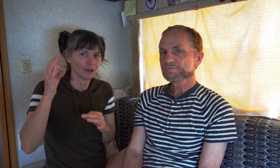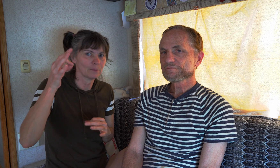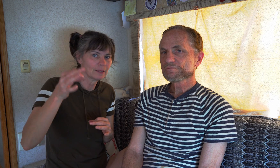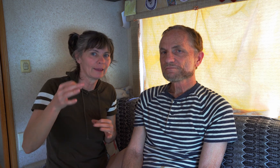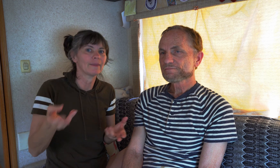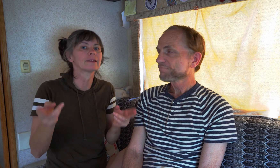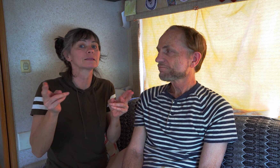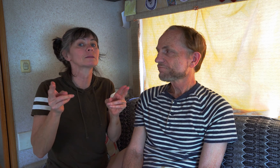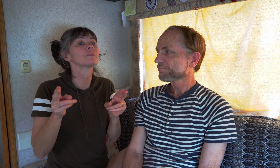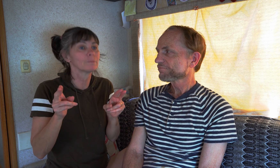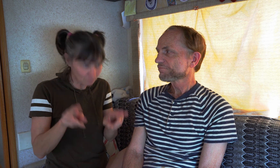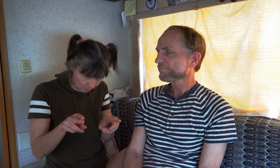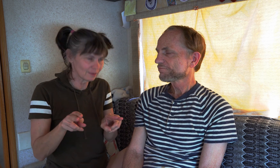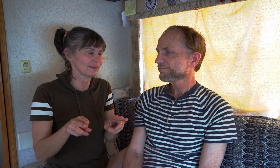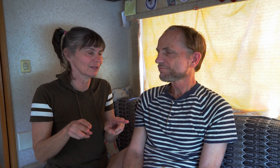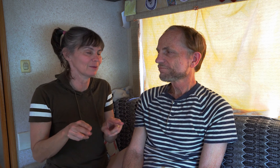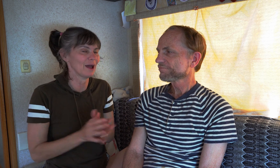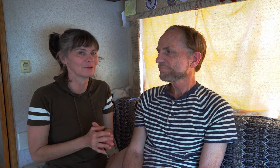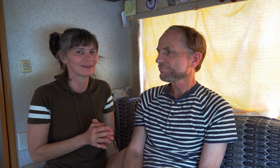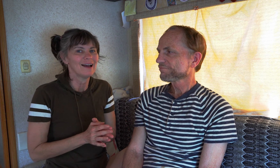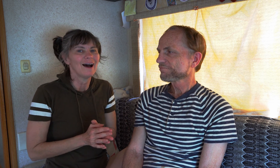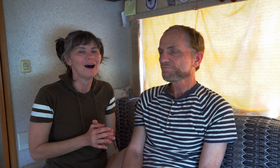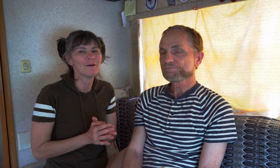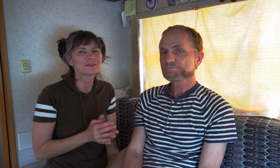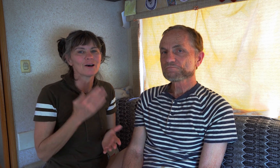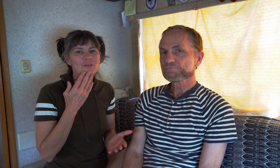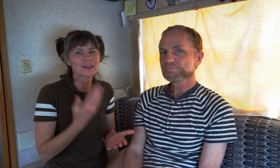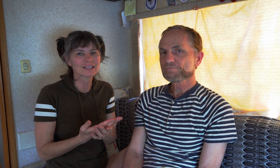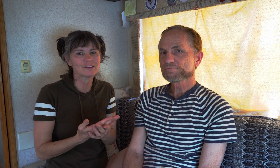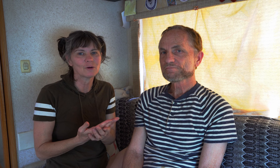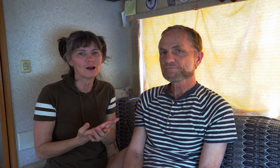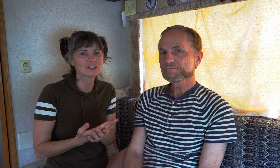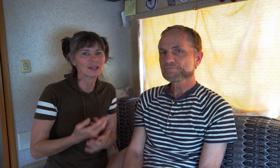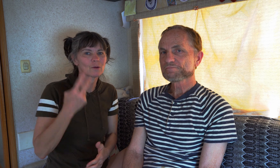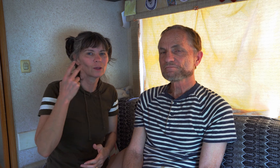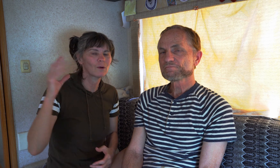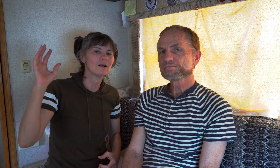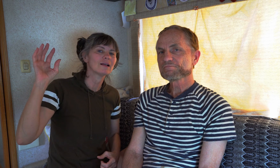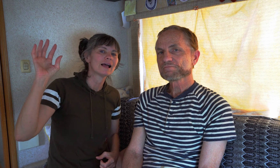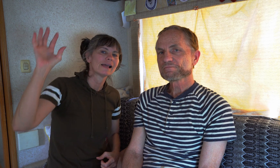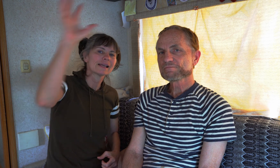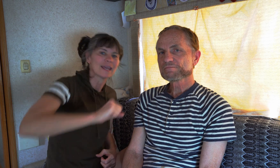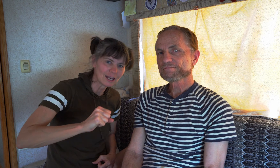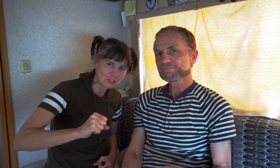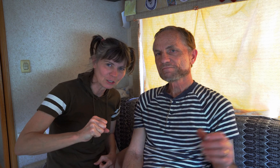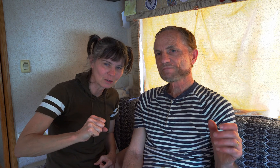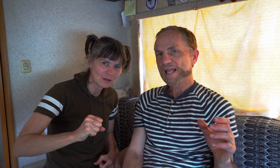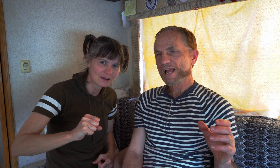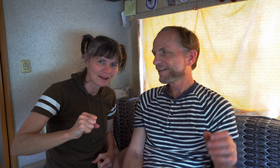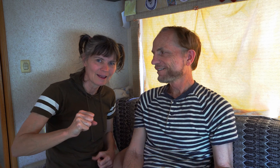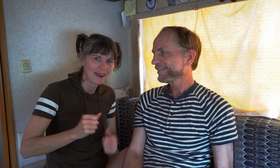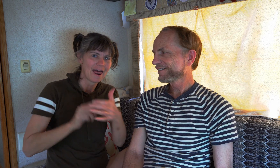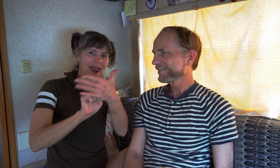is developing and that is more than likely going to be happening. So thanks again for watching, and we will catch